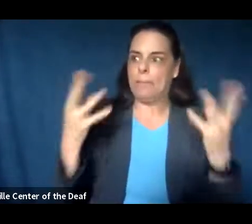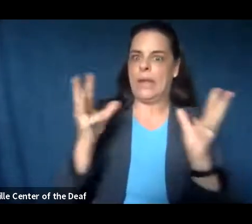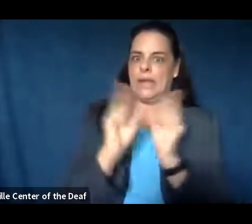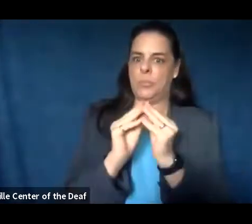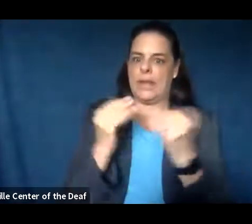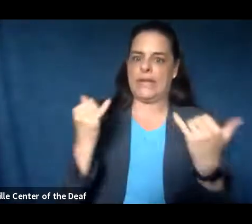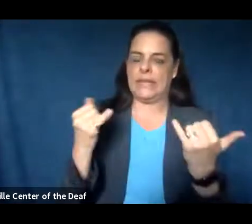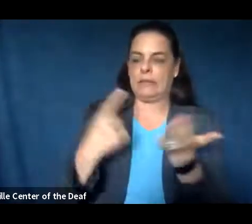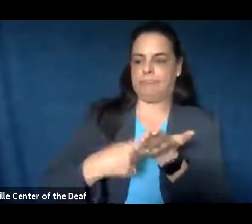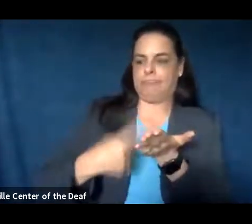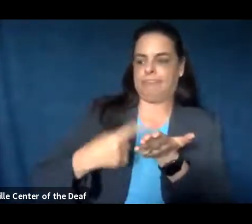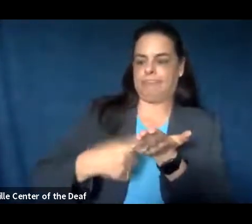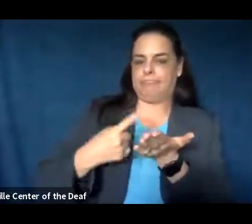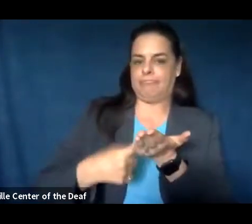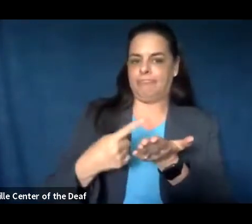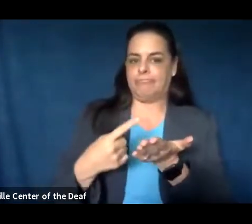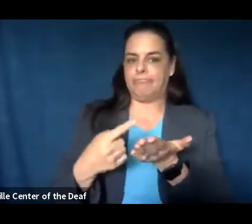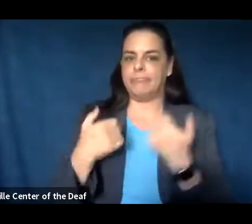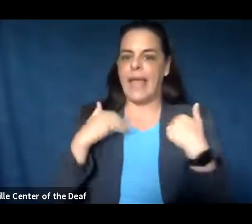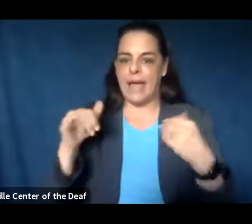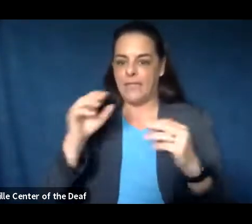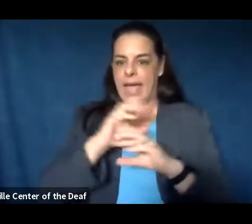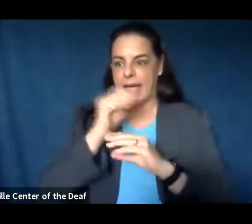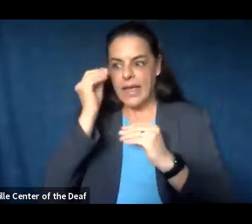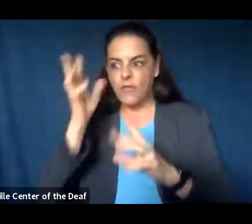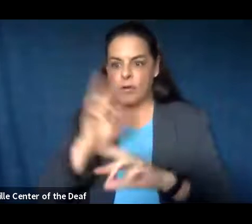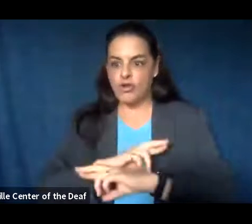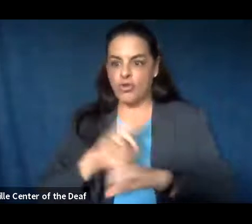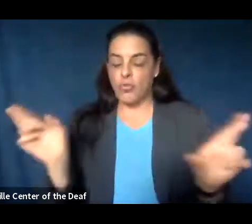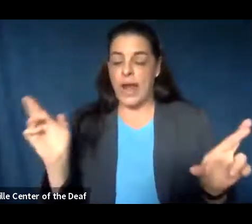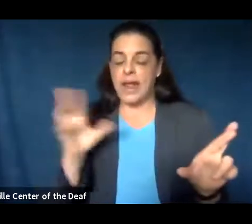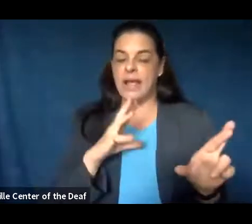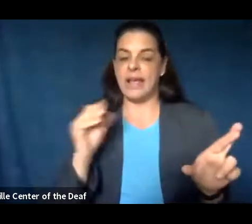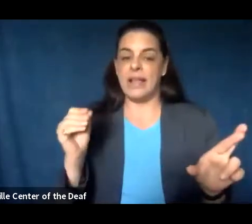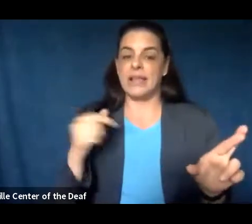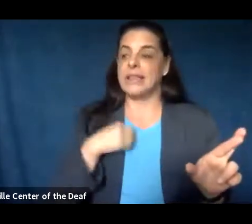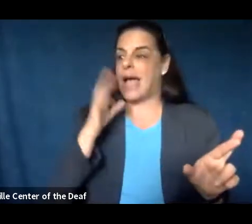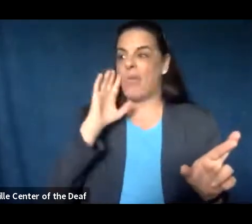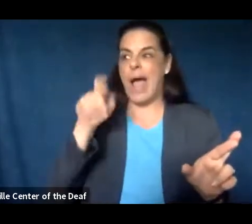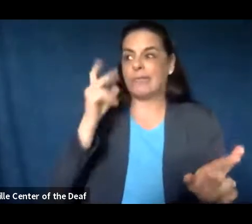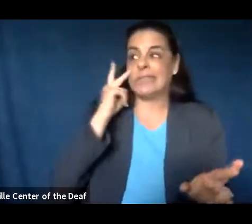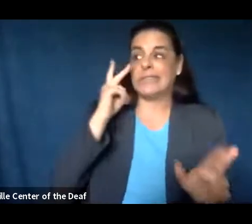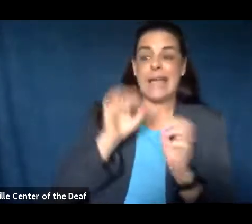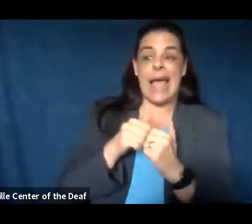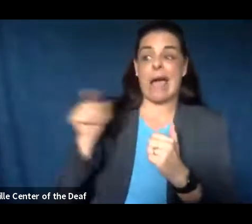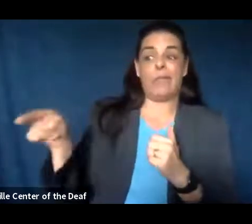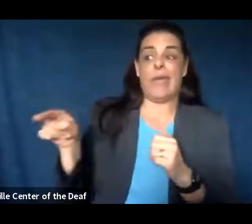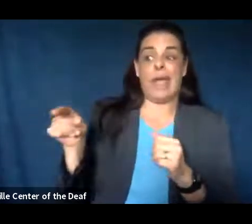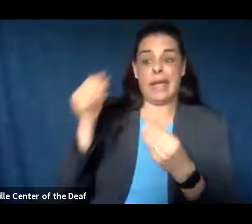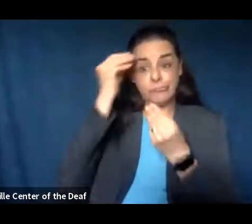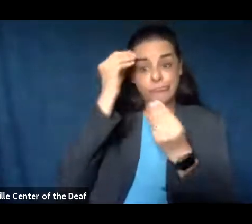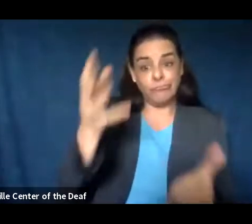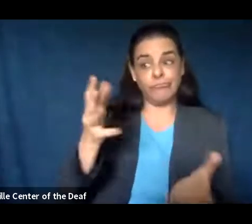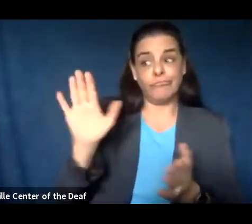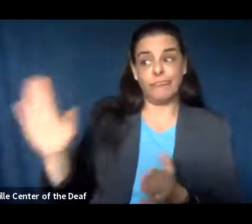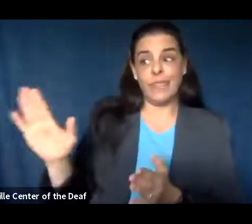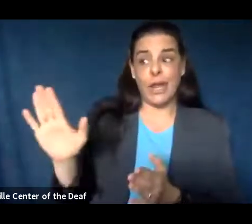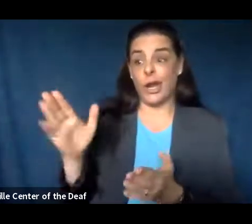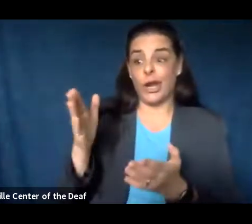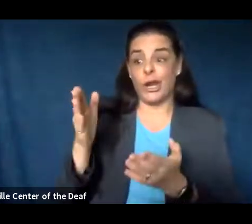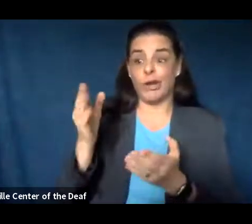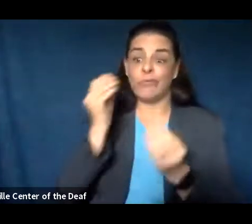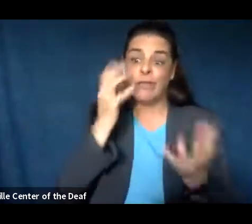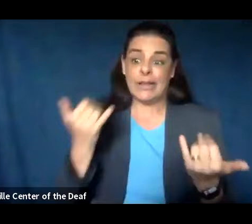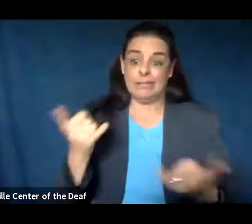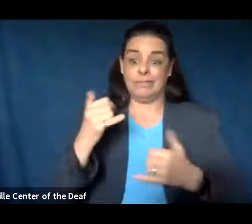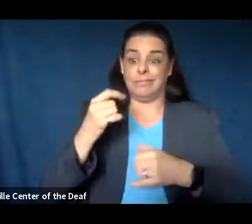to discuss this and get the information ready. And I will have to see how they roll out their information later today, and I don't know the exact